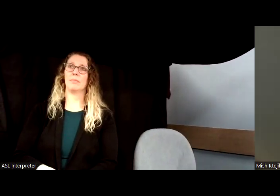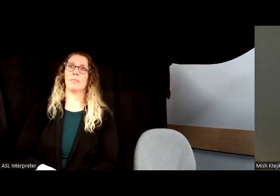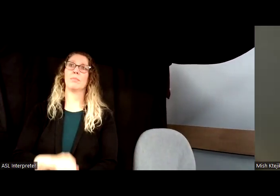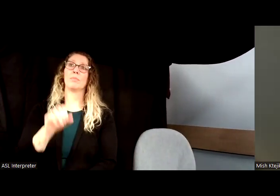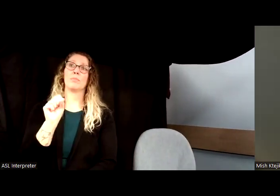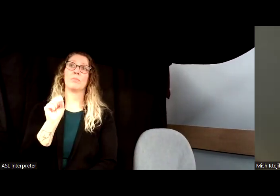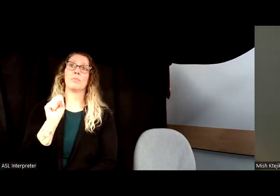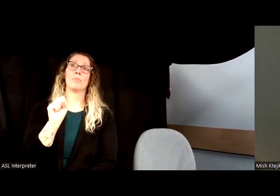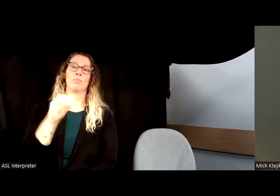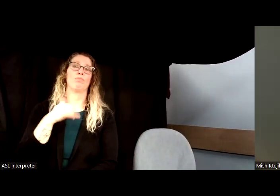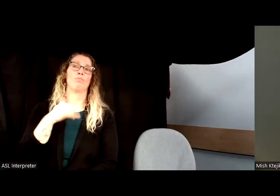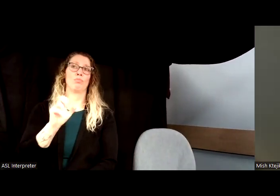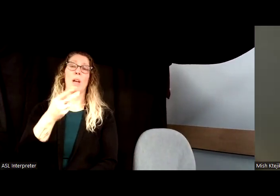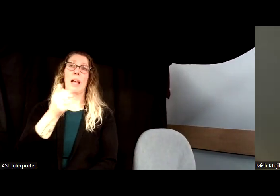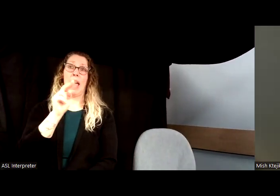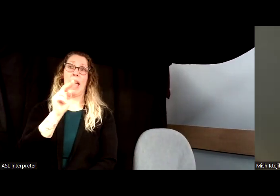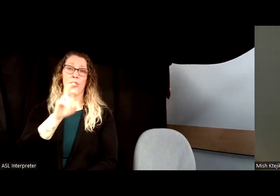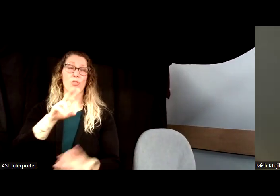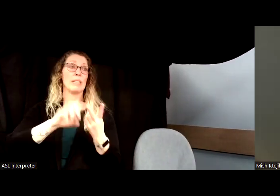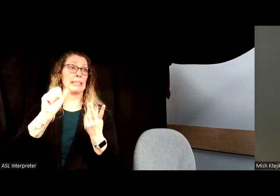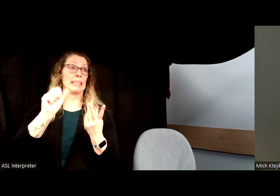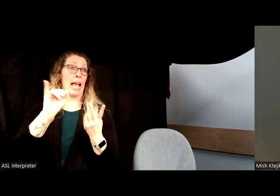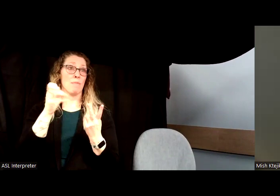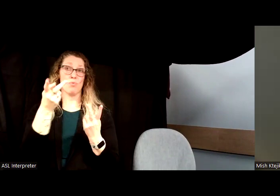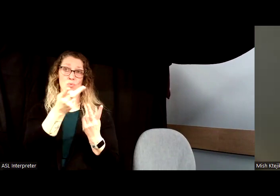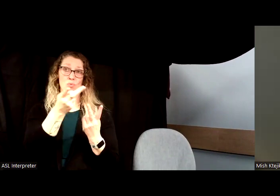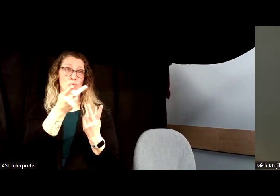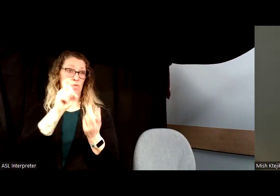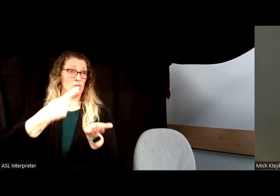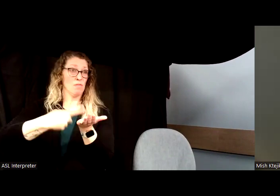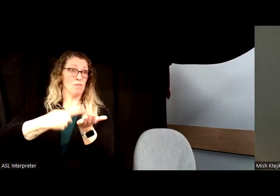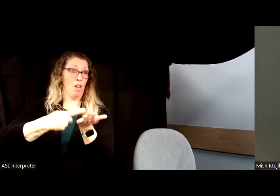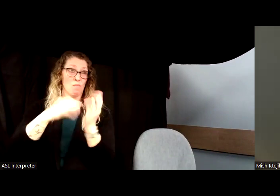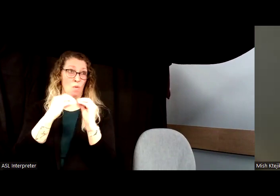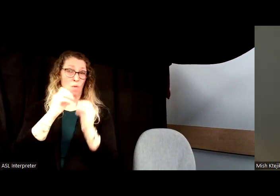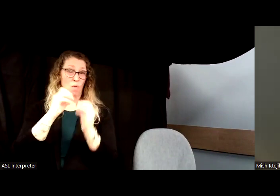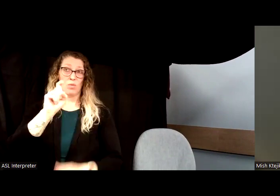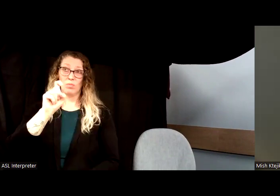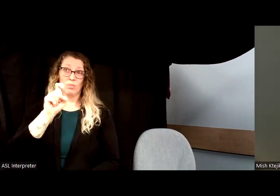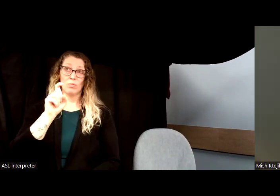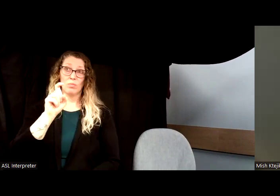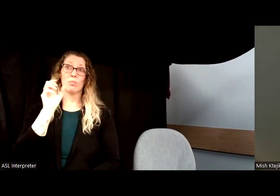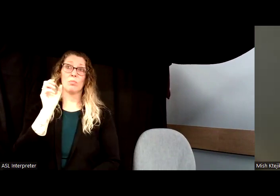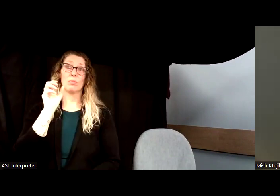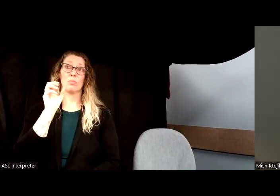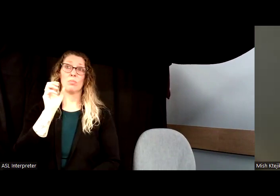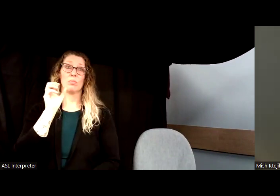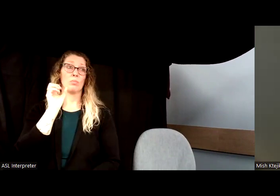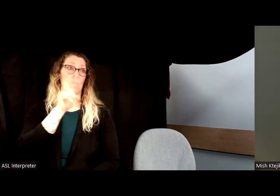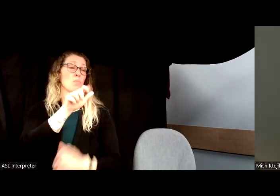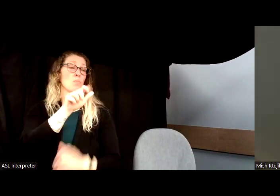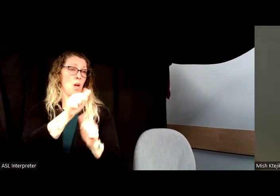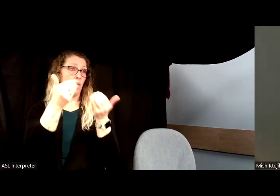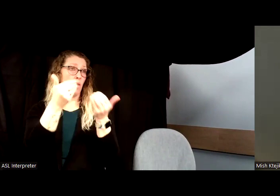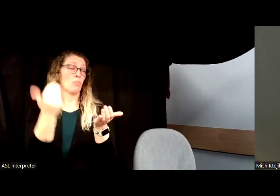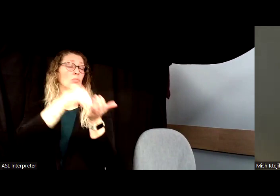This is Jack. So Heather and Sammy. Do we need to discuss this further? Or are we able to just proceed with that option?